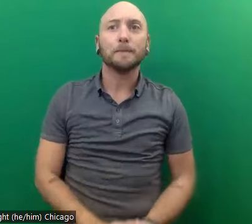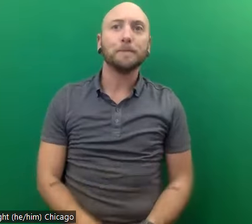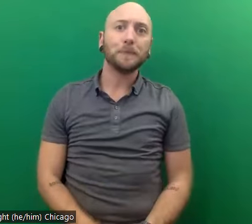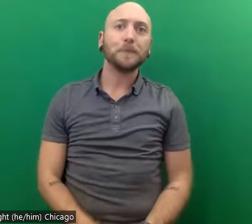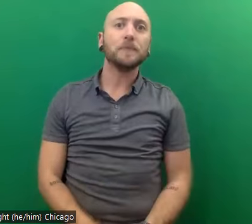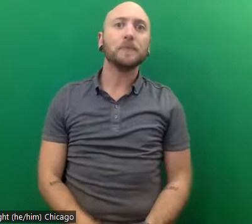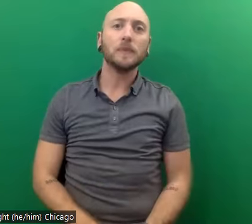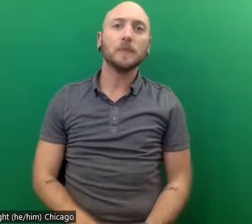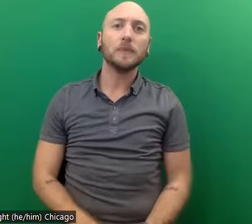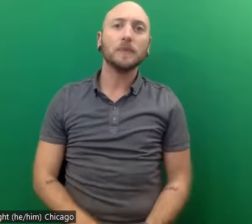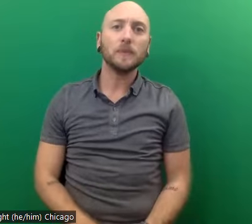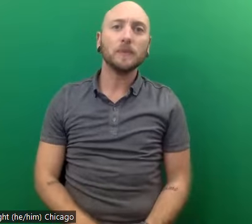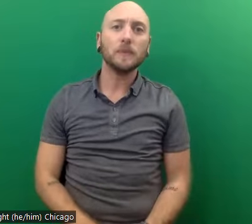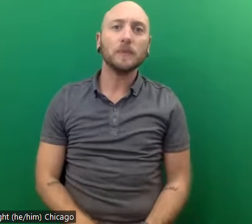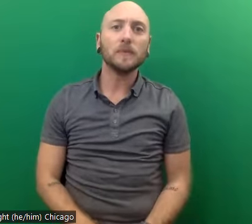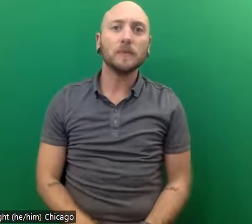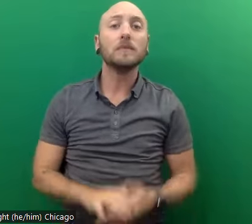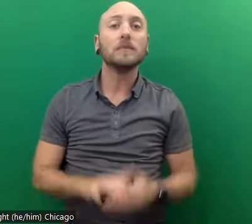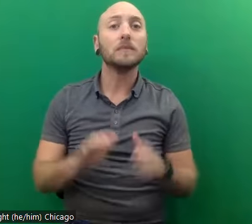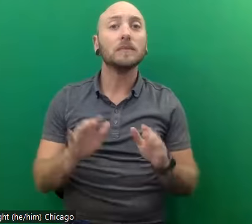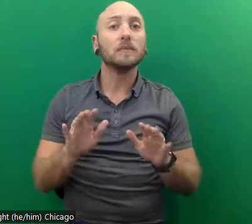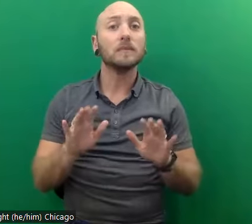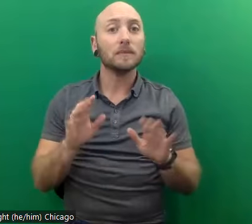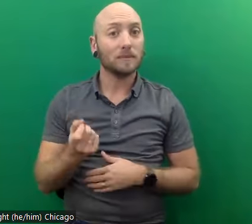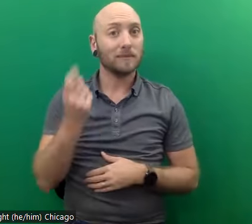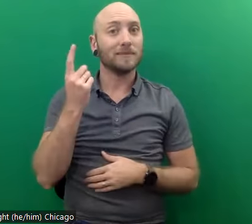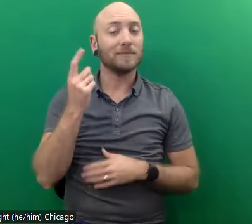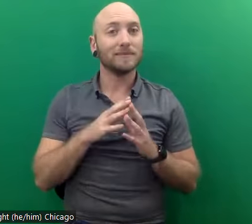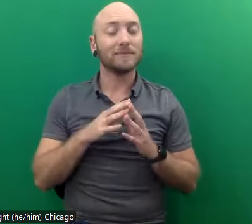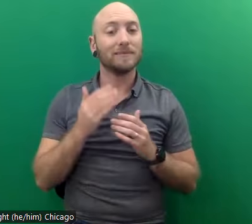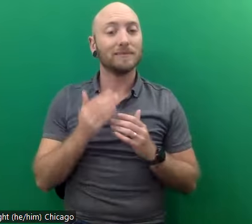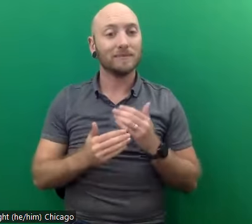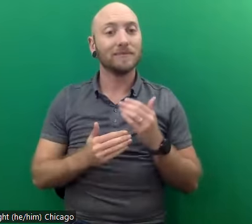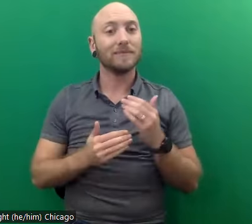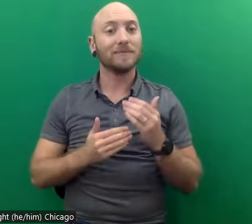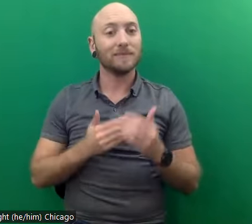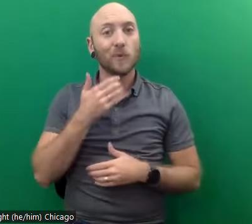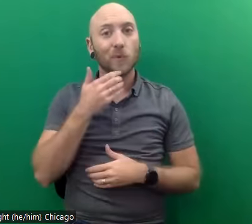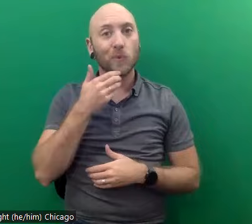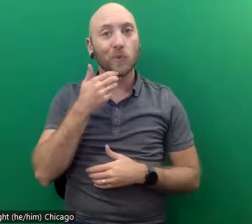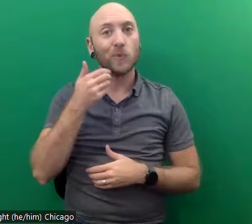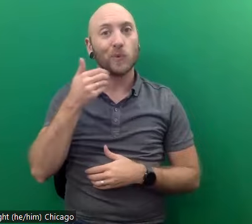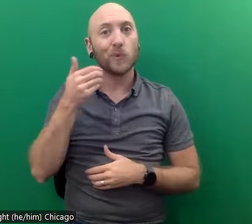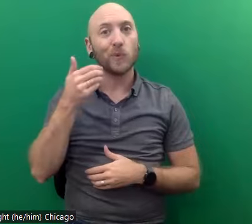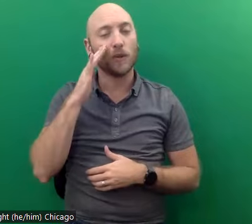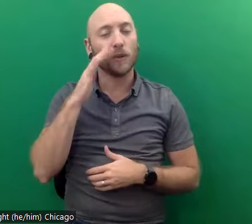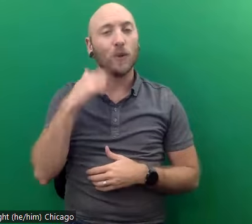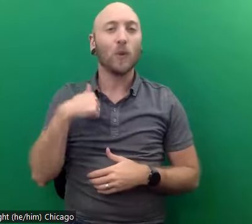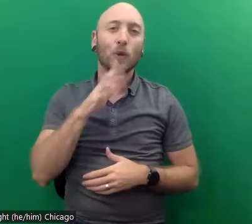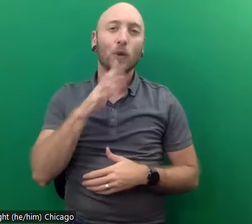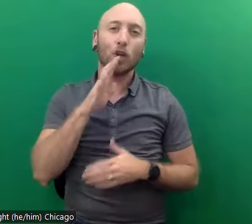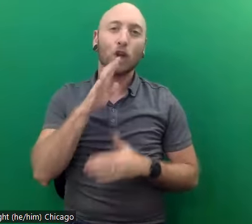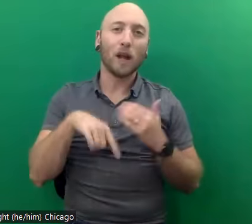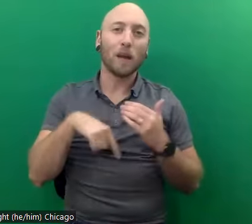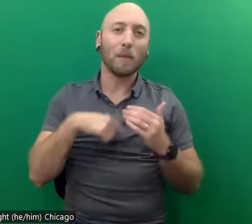But as the progression picked up, as I got older, and a snowball effect, that phenomena of craving, I always wanted